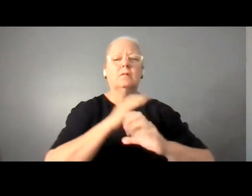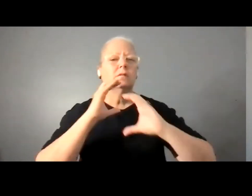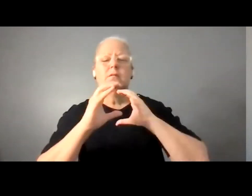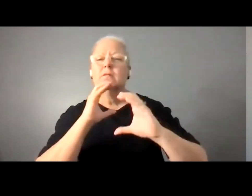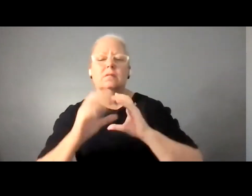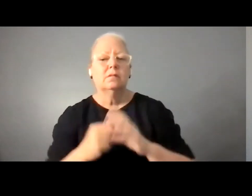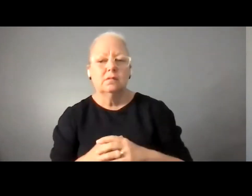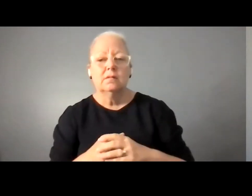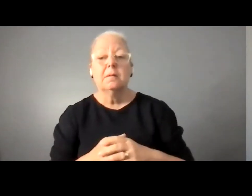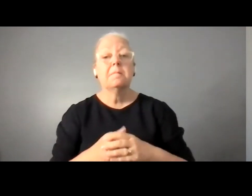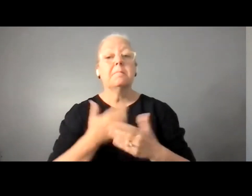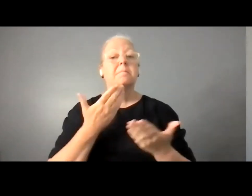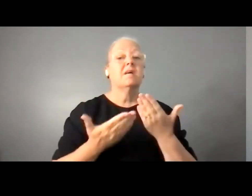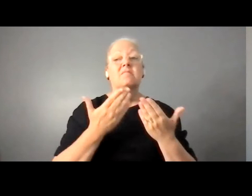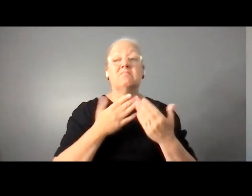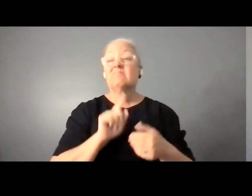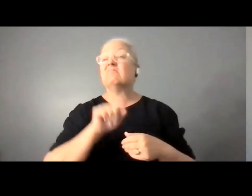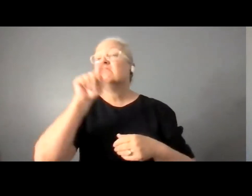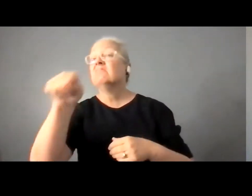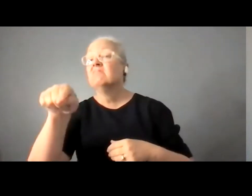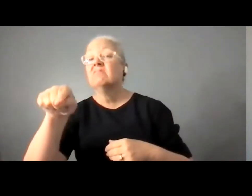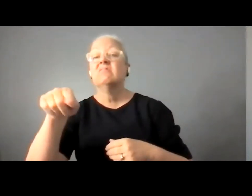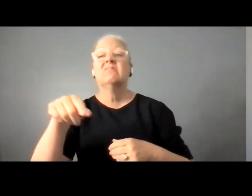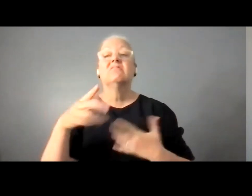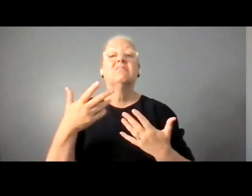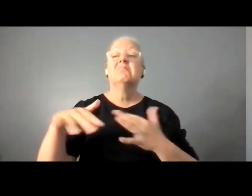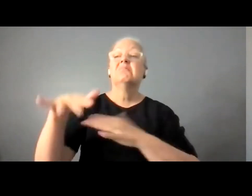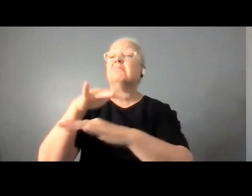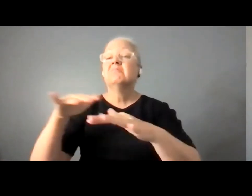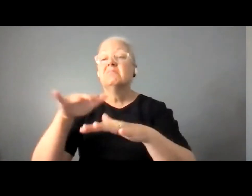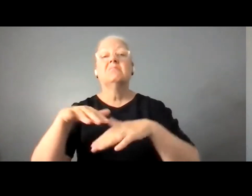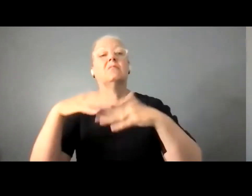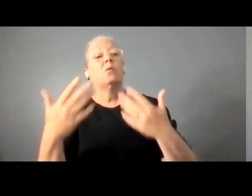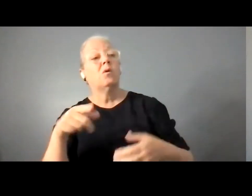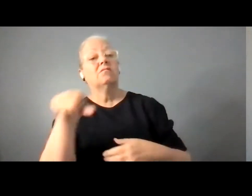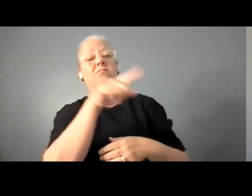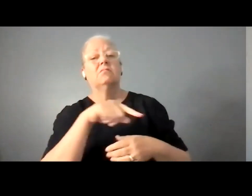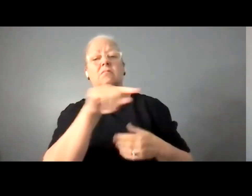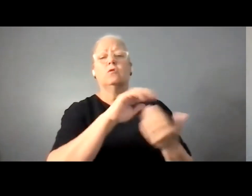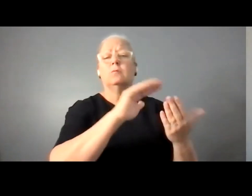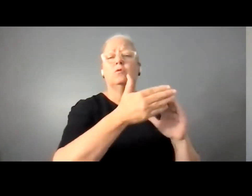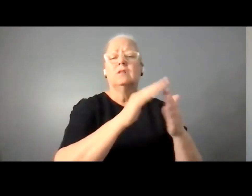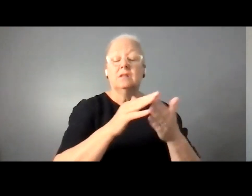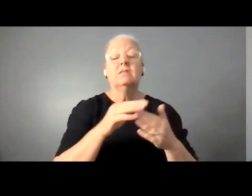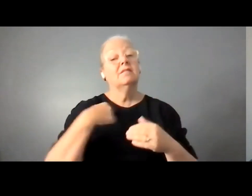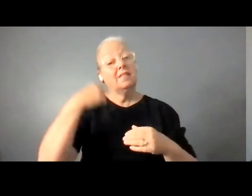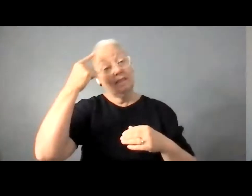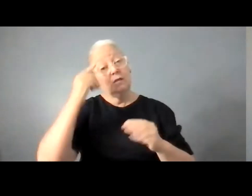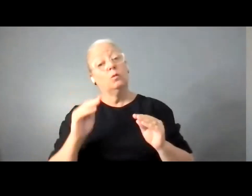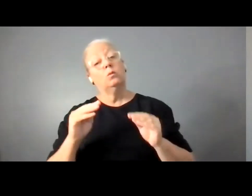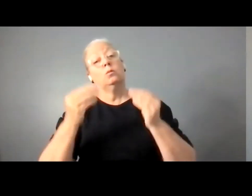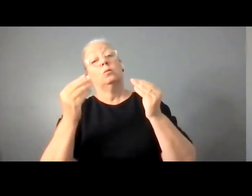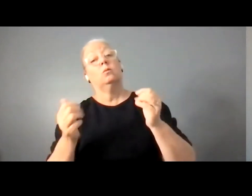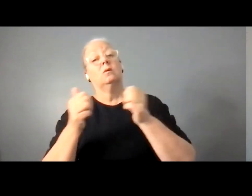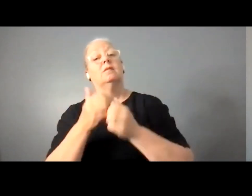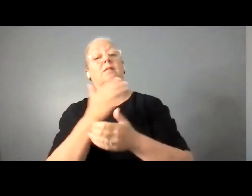or in the community. Sometimes there are meetings, but we youth with a disability cannot be able to